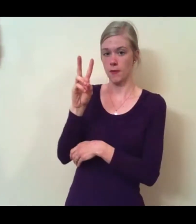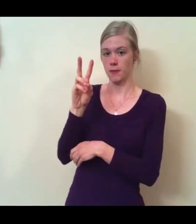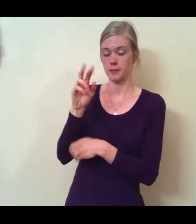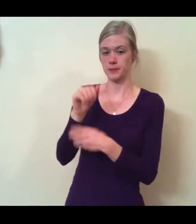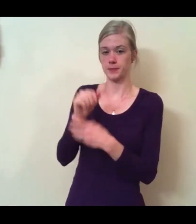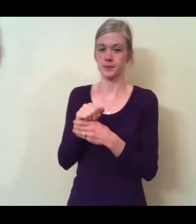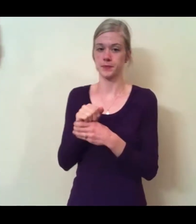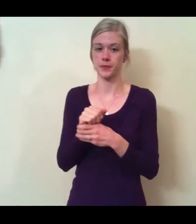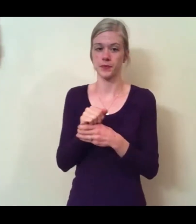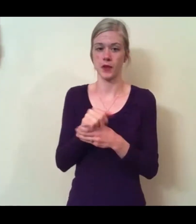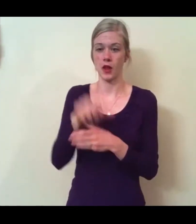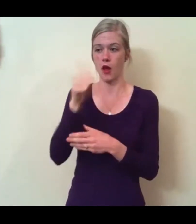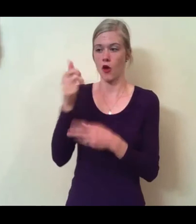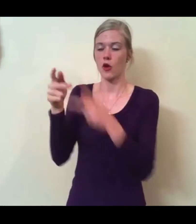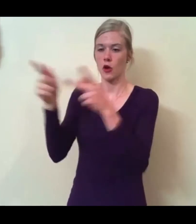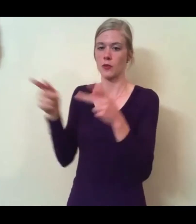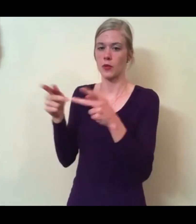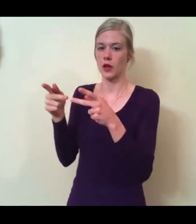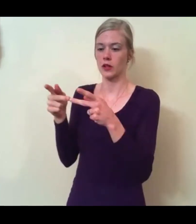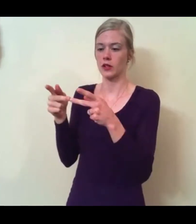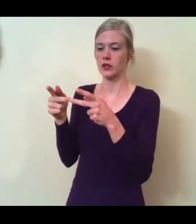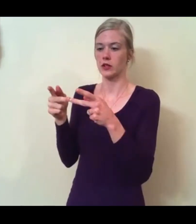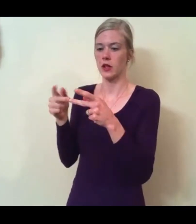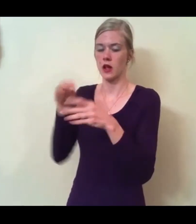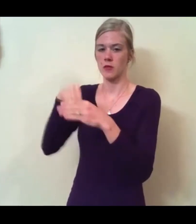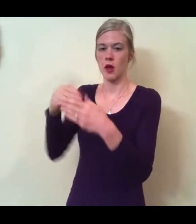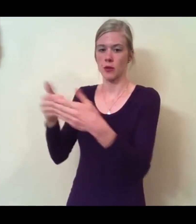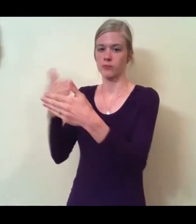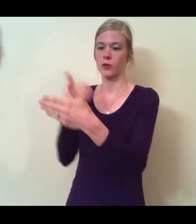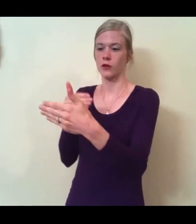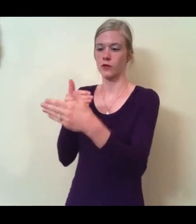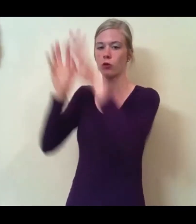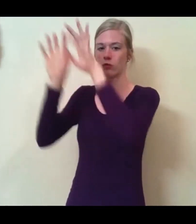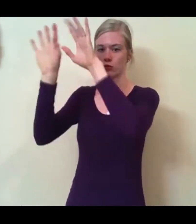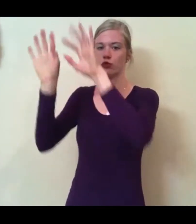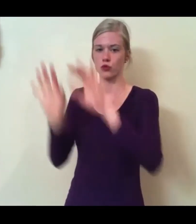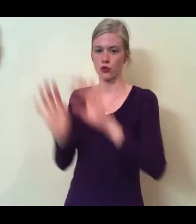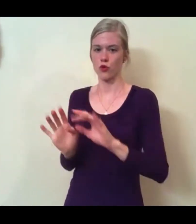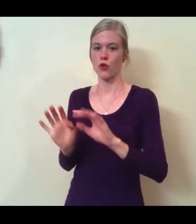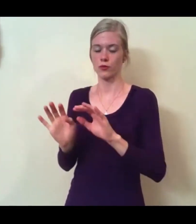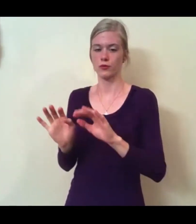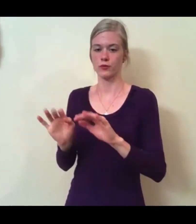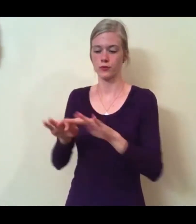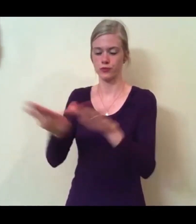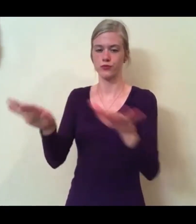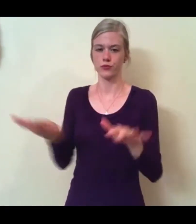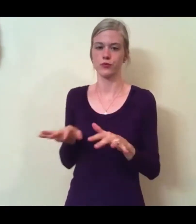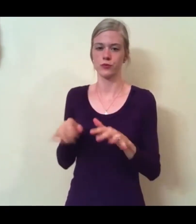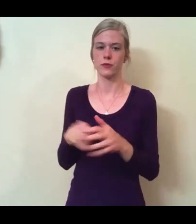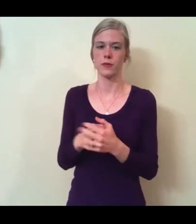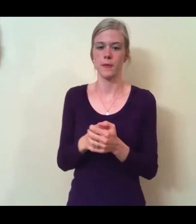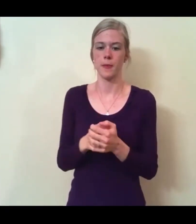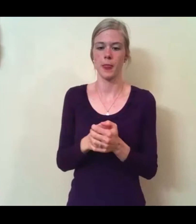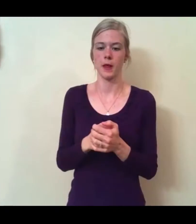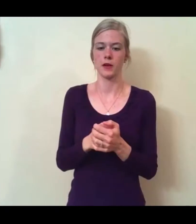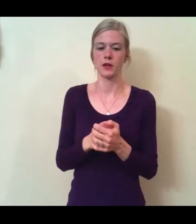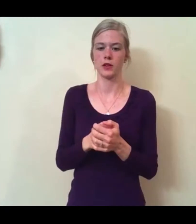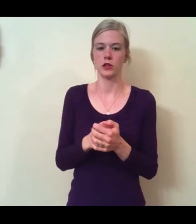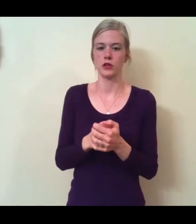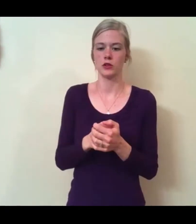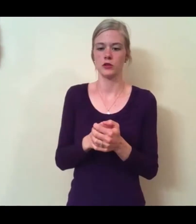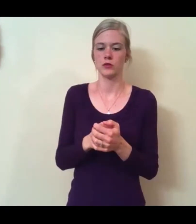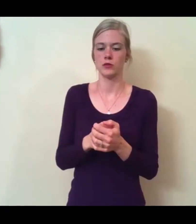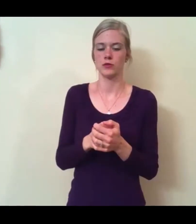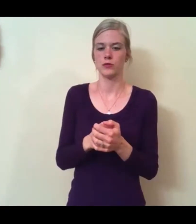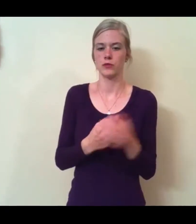before frost time. Now, to choose a spot in the garden where you have some space